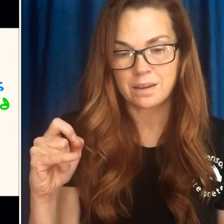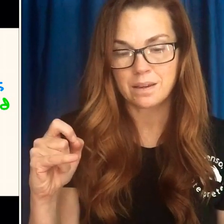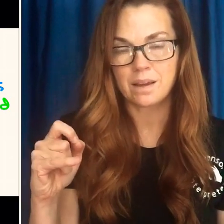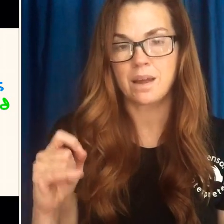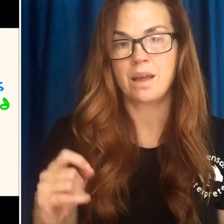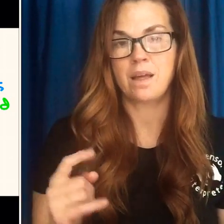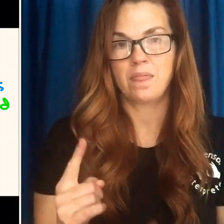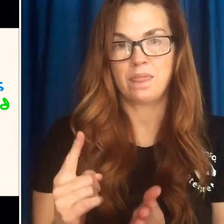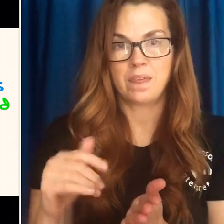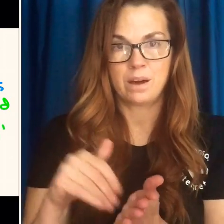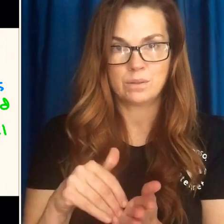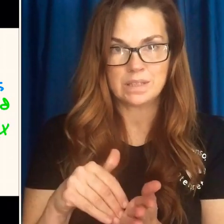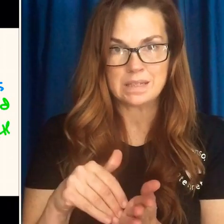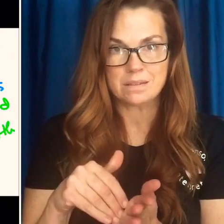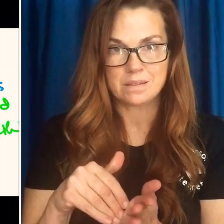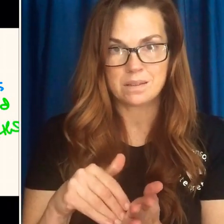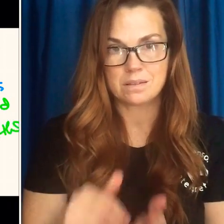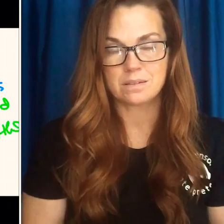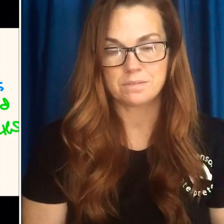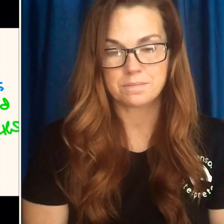thousandths.